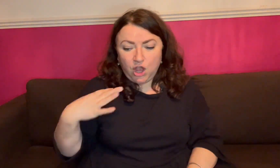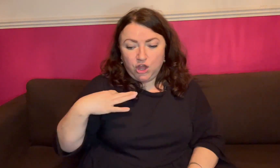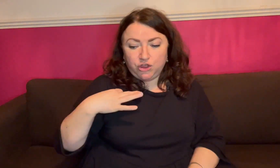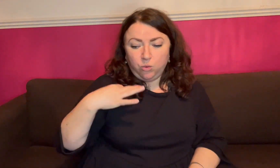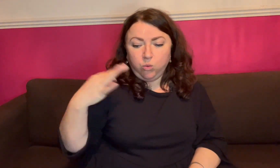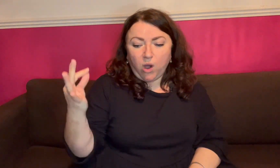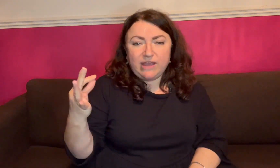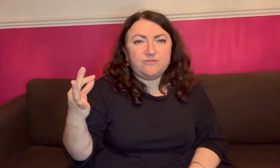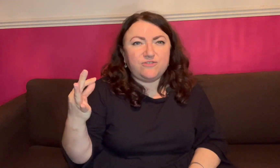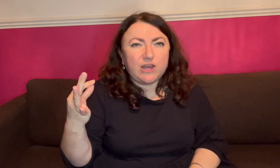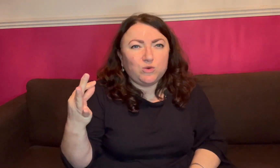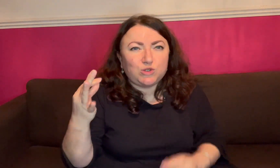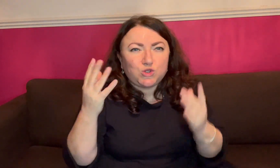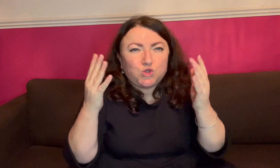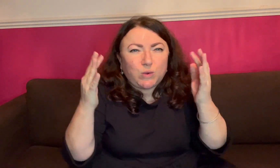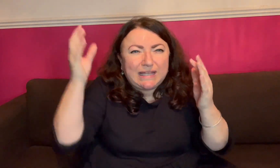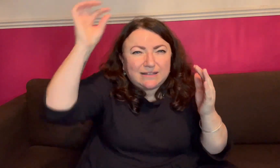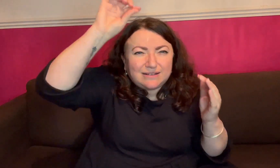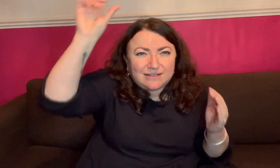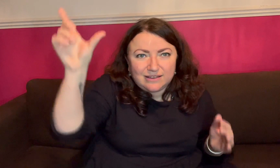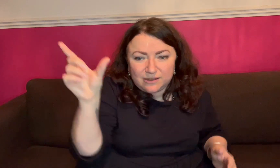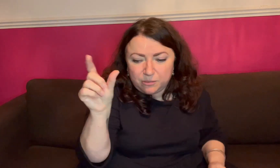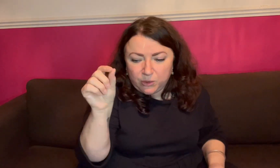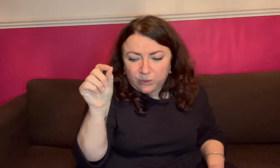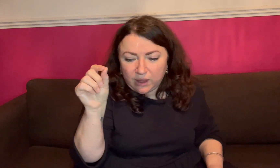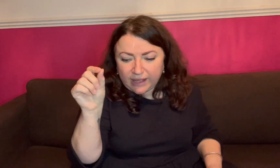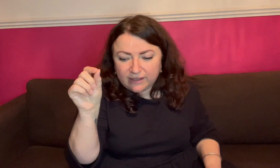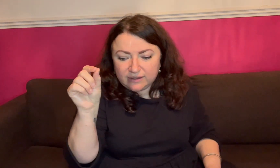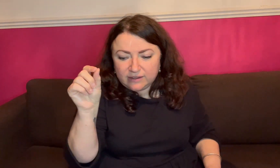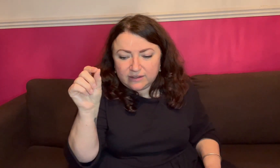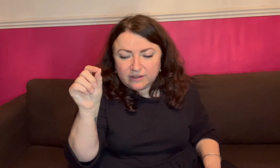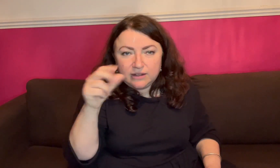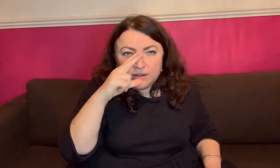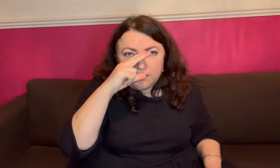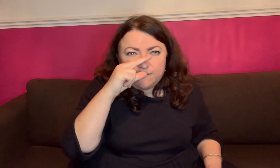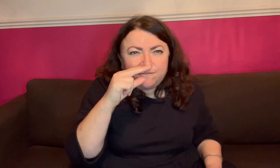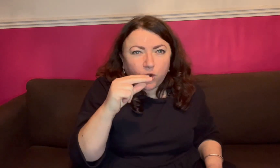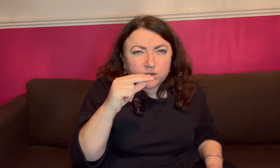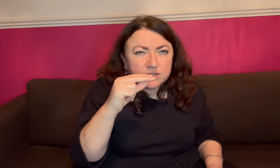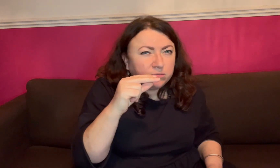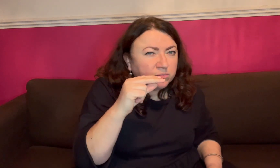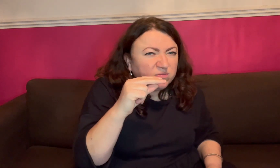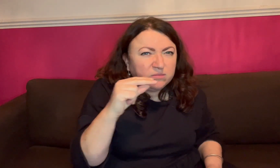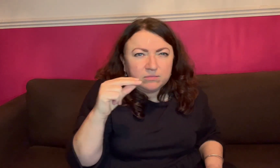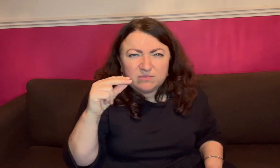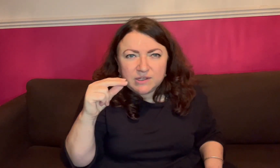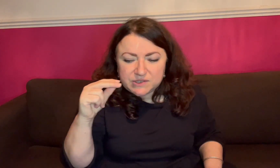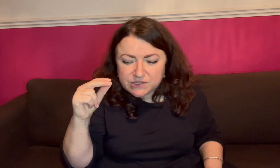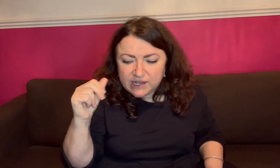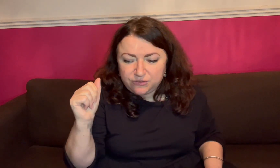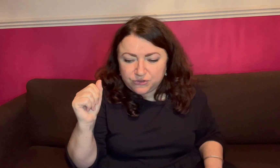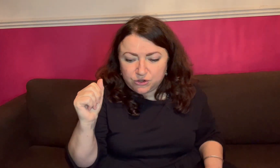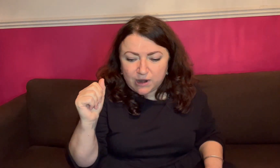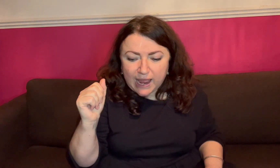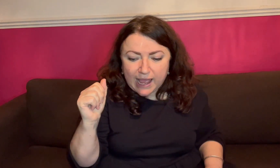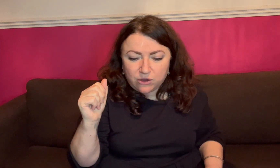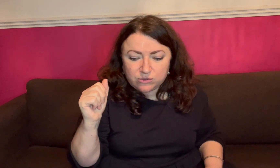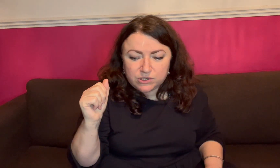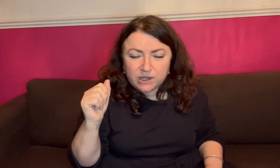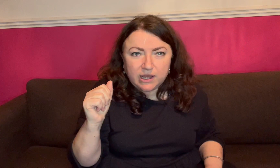The white fields twinkled under the moonlight. Fox sniffed around and